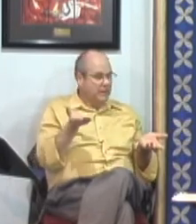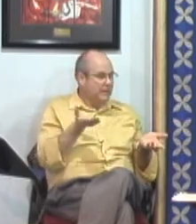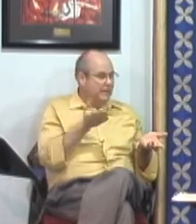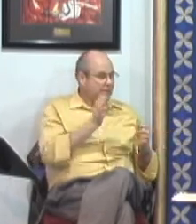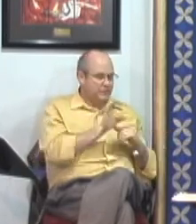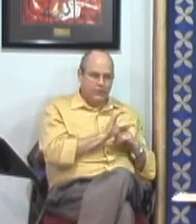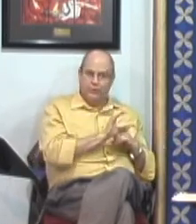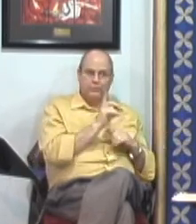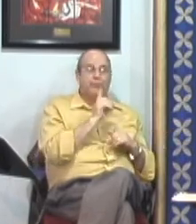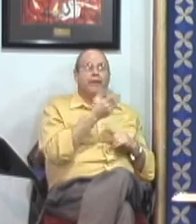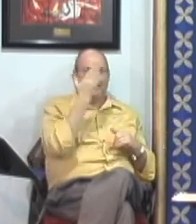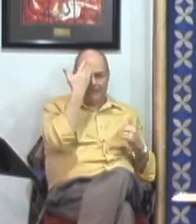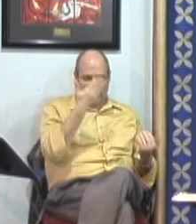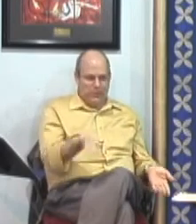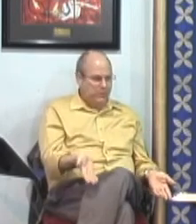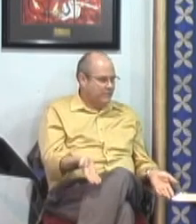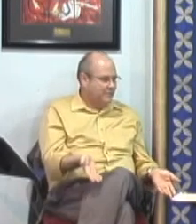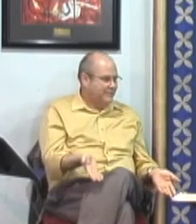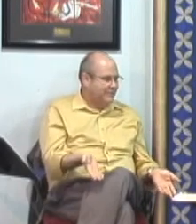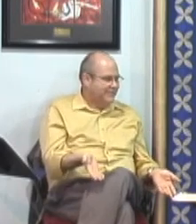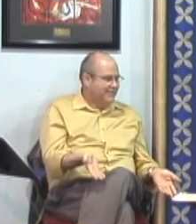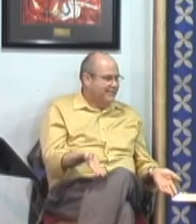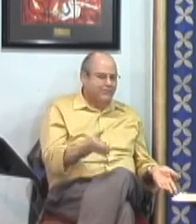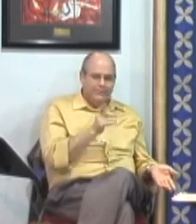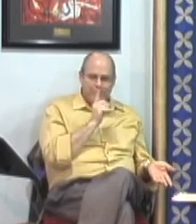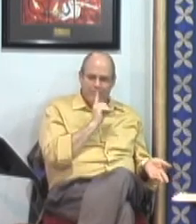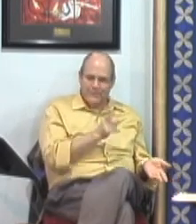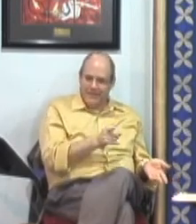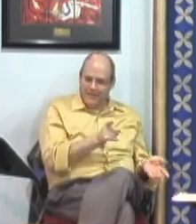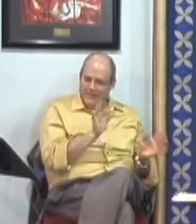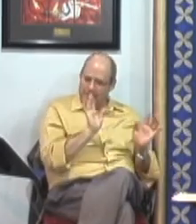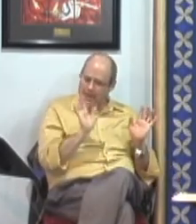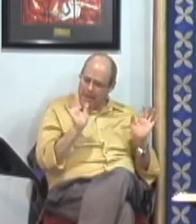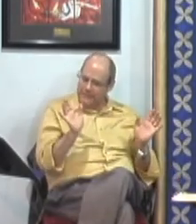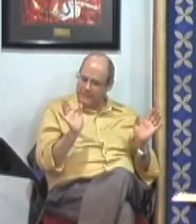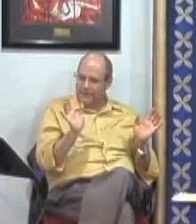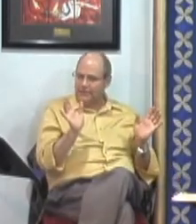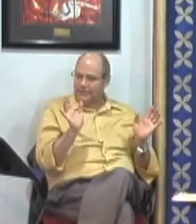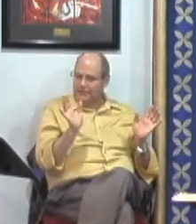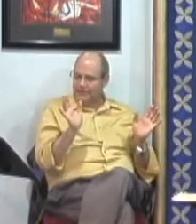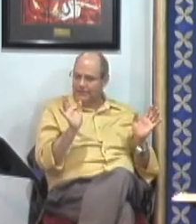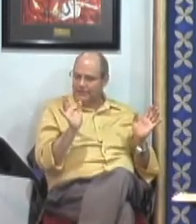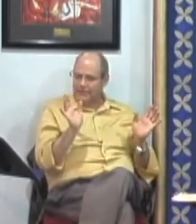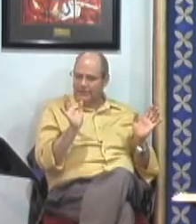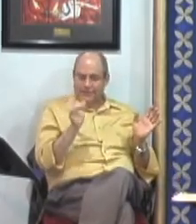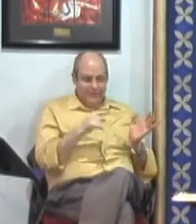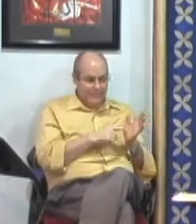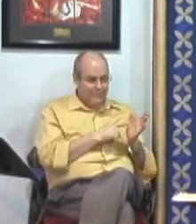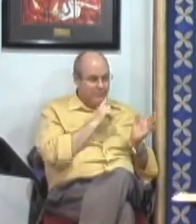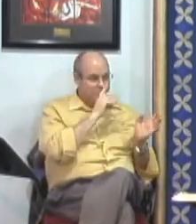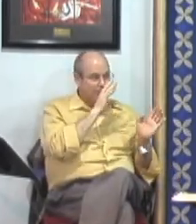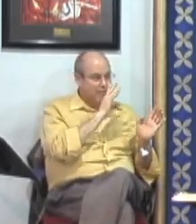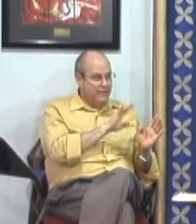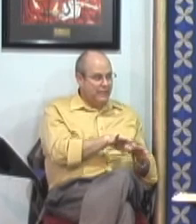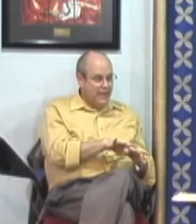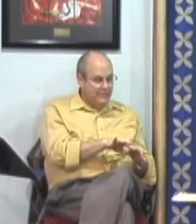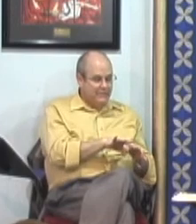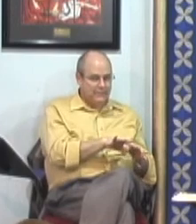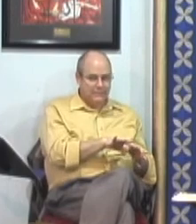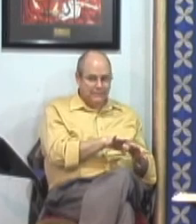people in the church certainly don't know it. So it's really amazing when you think about how neglected that